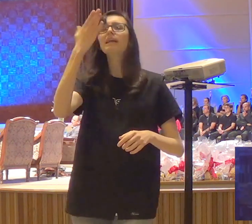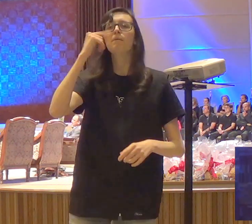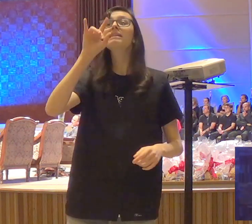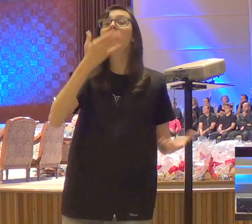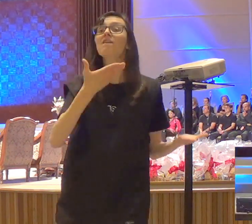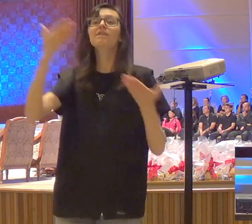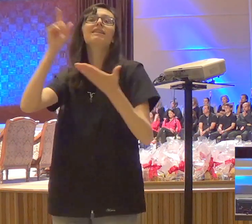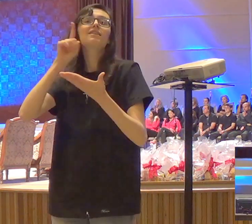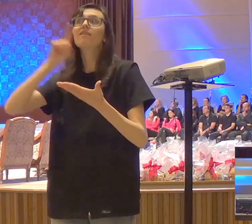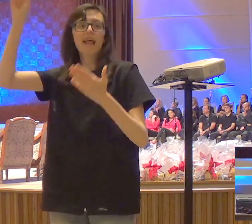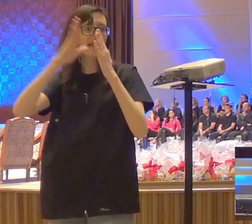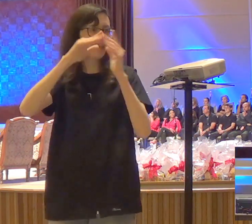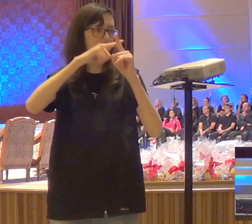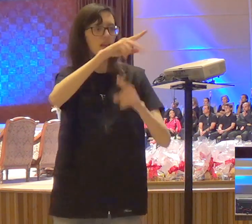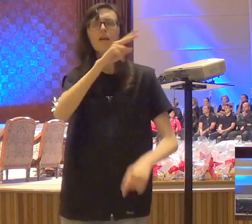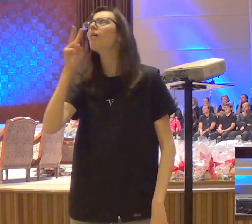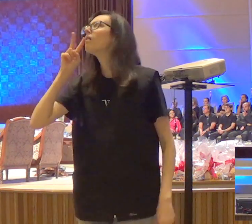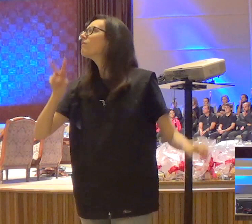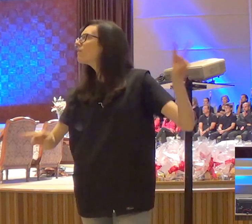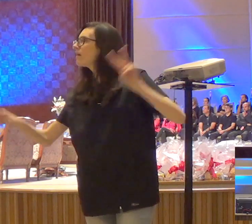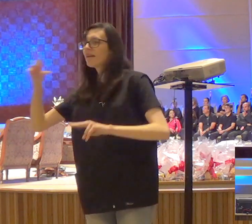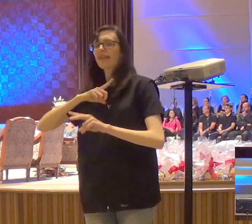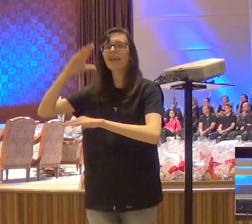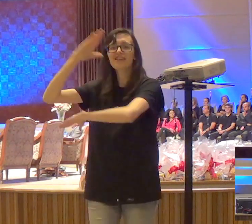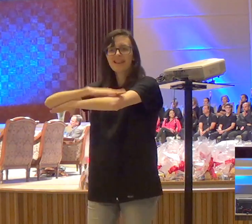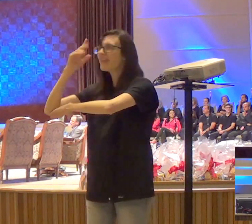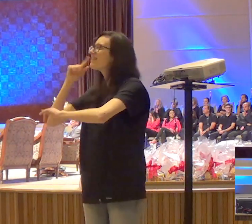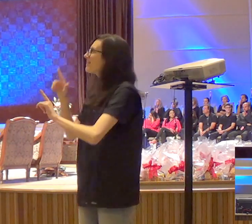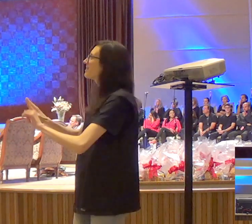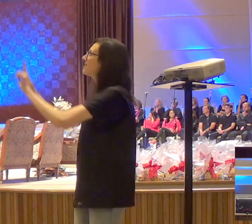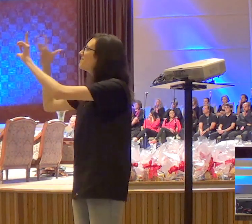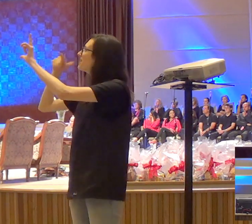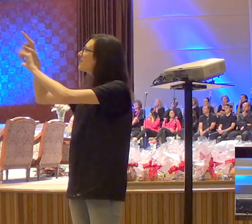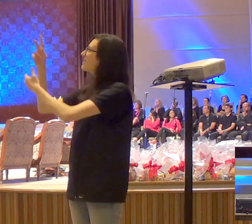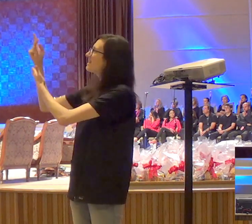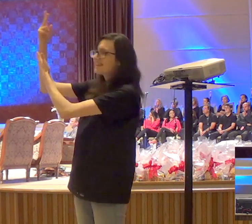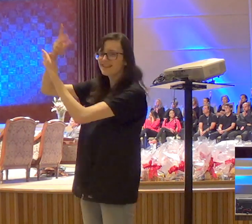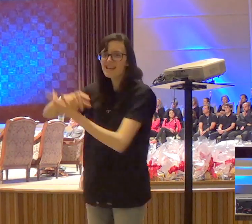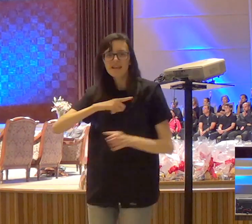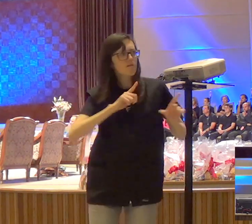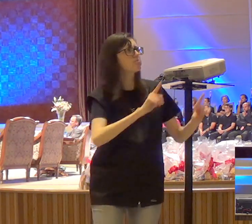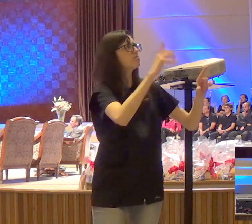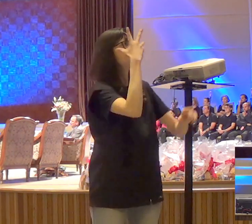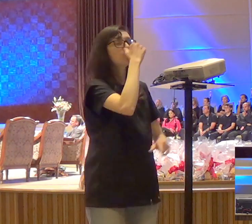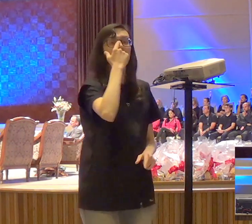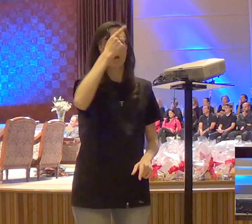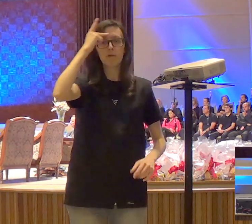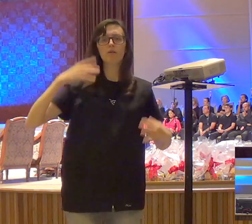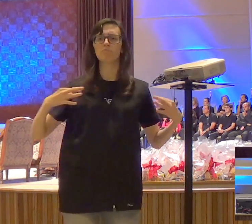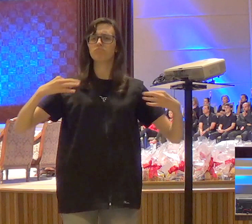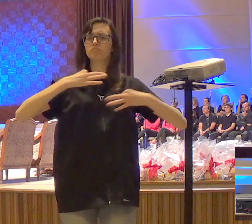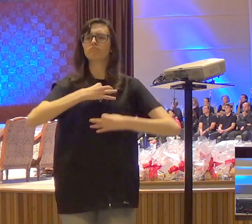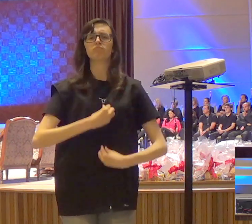vitrais, and the nicer the clothes that the people wear in the church, e quanto mais bonito e mais bem vestidas as pessoas estão